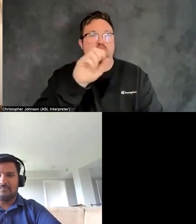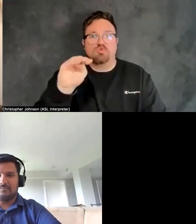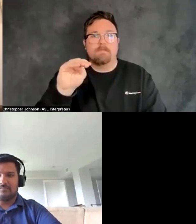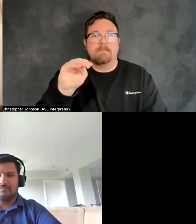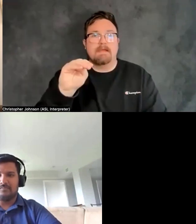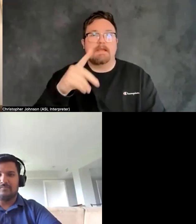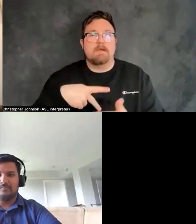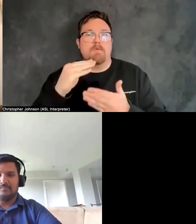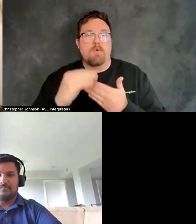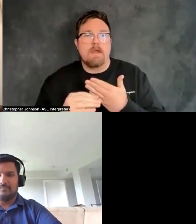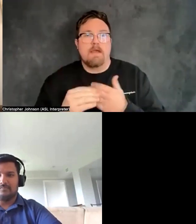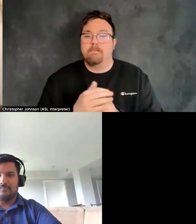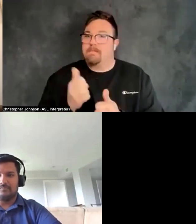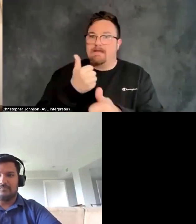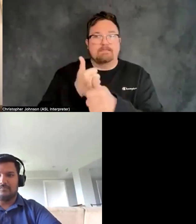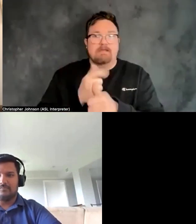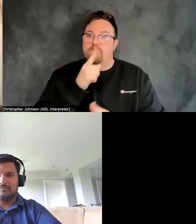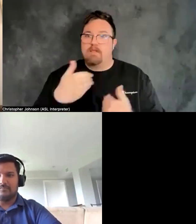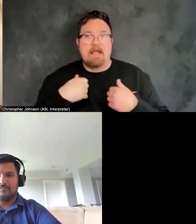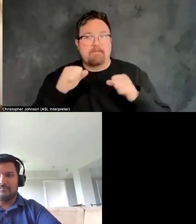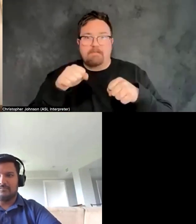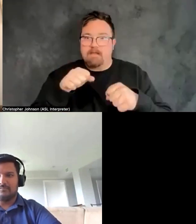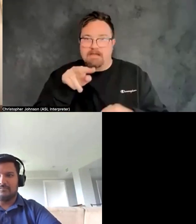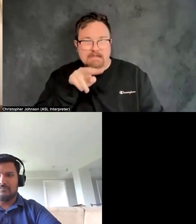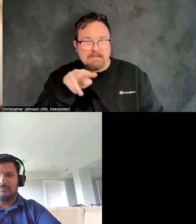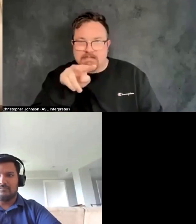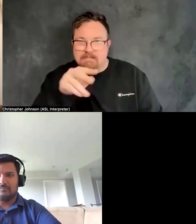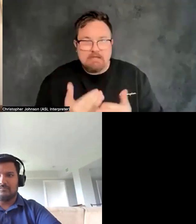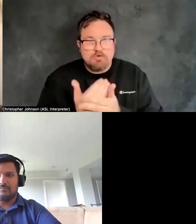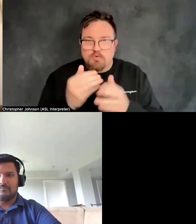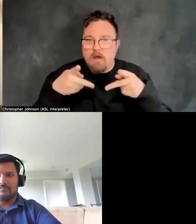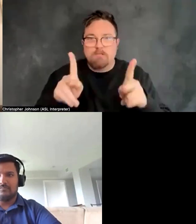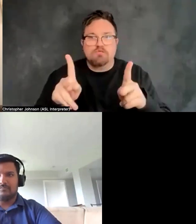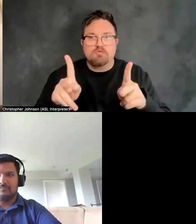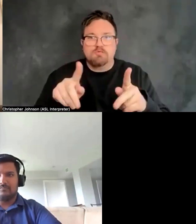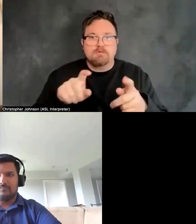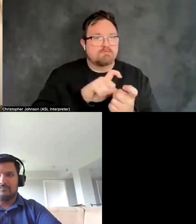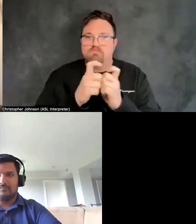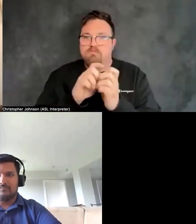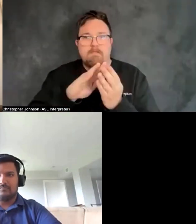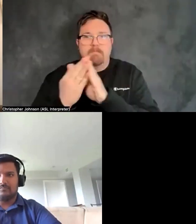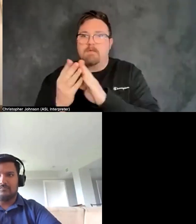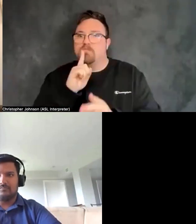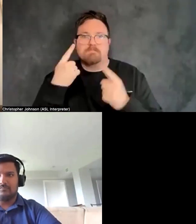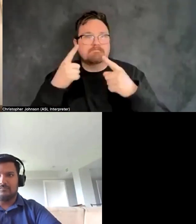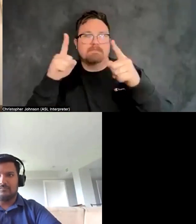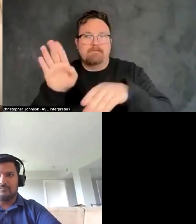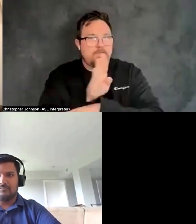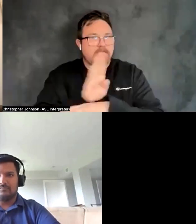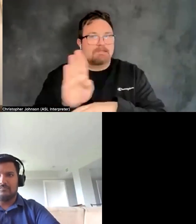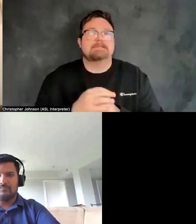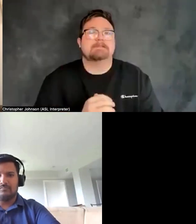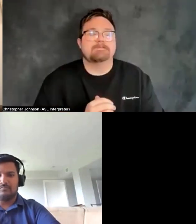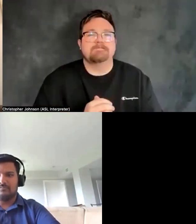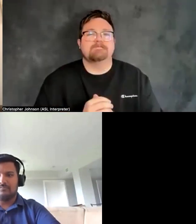knack for spotting opportunity and turning it into successful entrepreneurial ventures. His previous projects